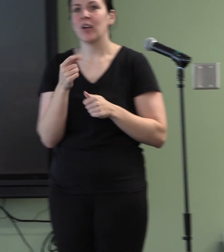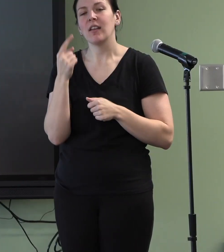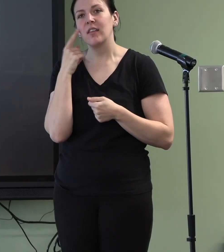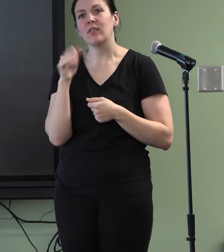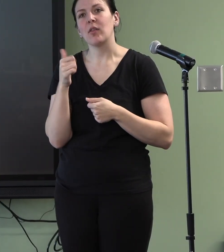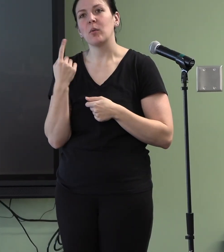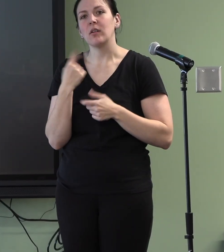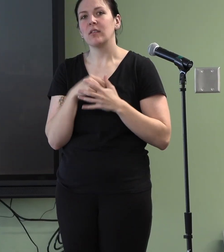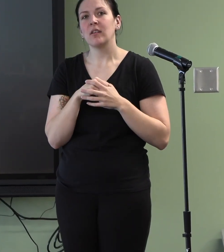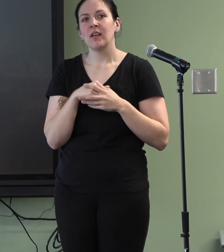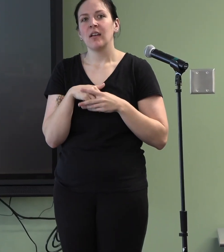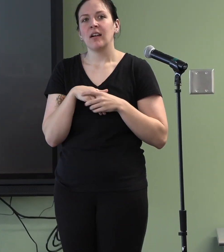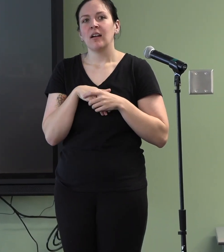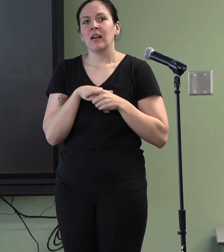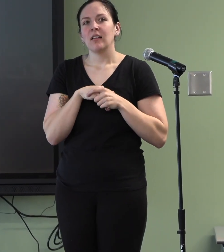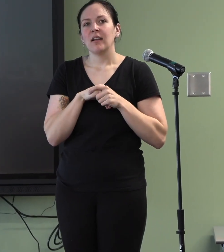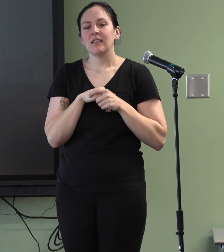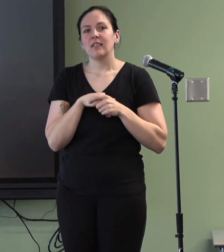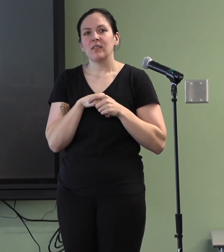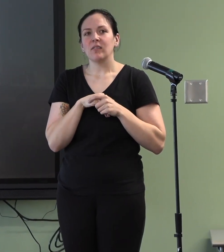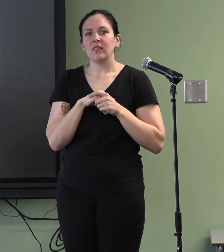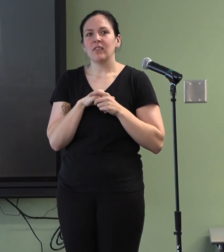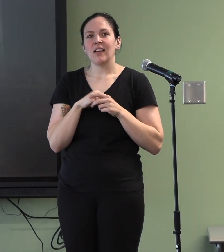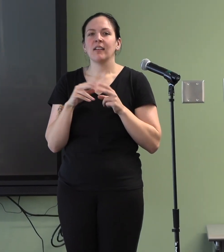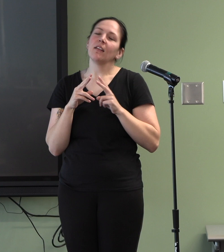Trying to think of other ones. It's